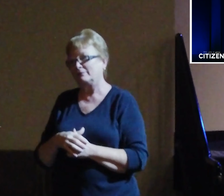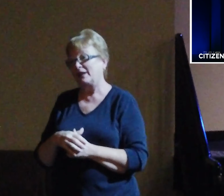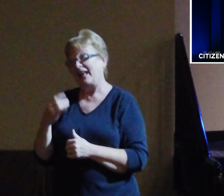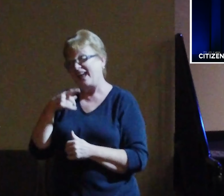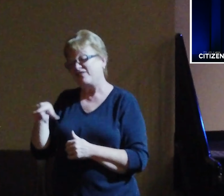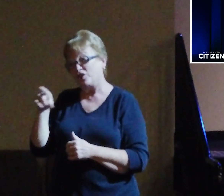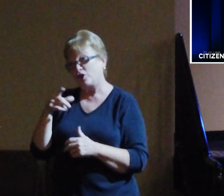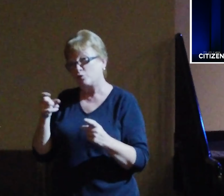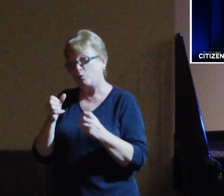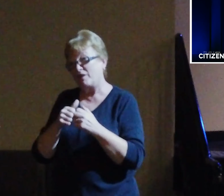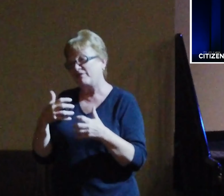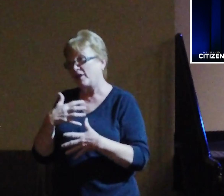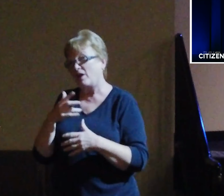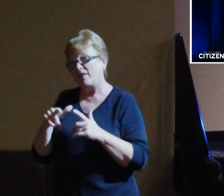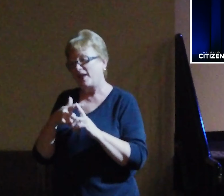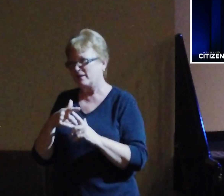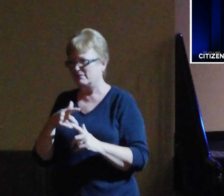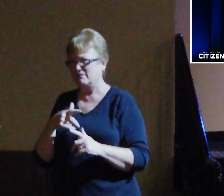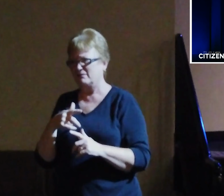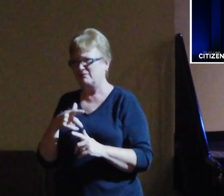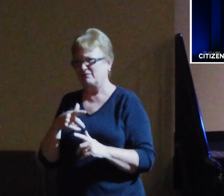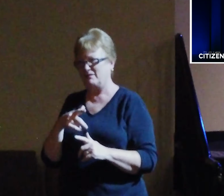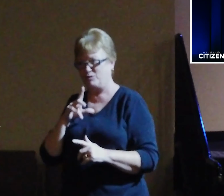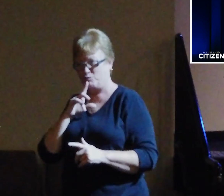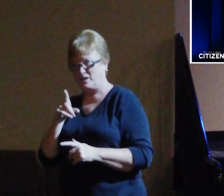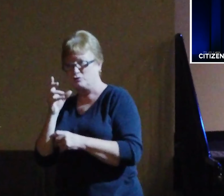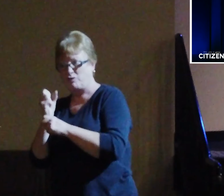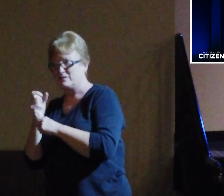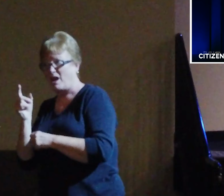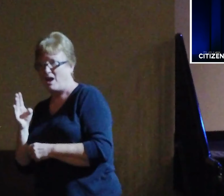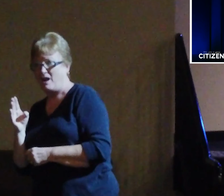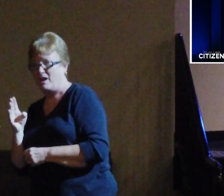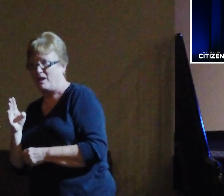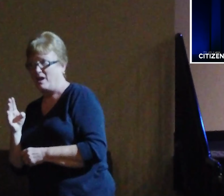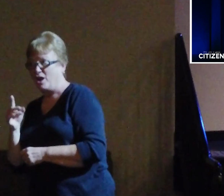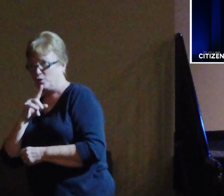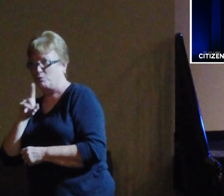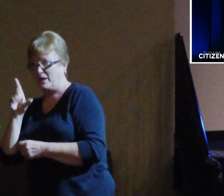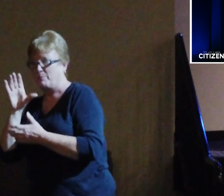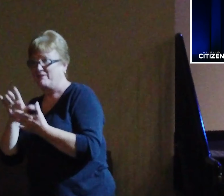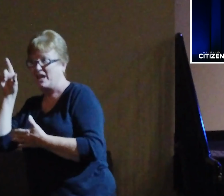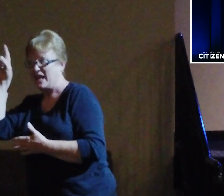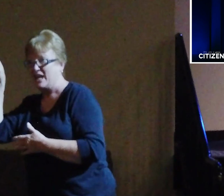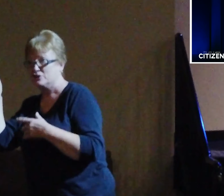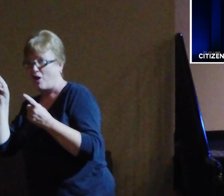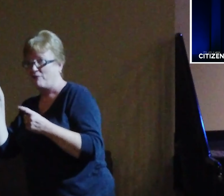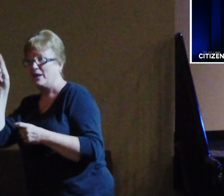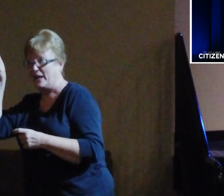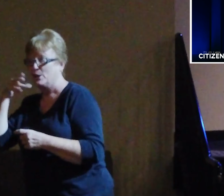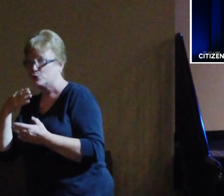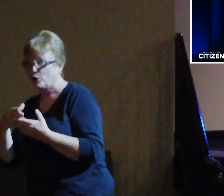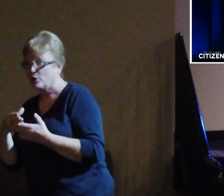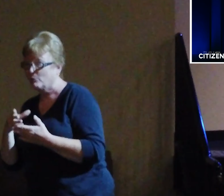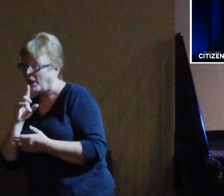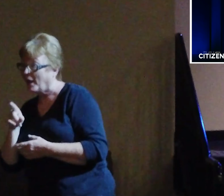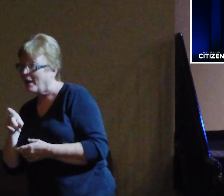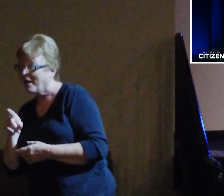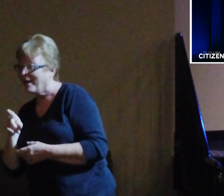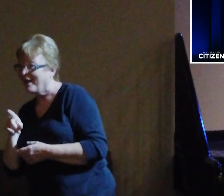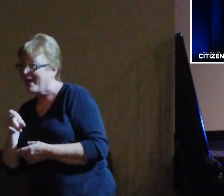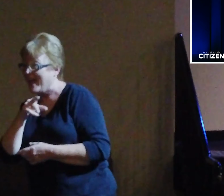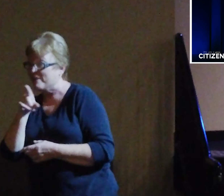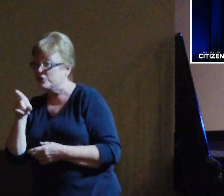are you really trusting in God? Do you actually believe that he is sovereign, that he is good? Now I'm